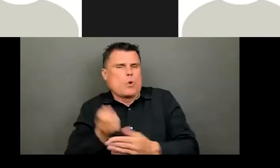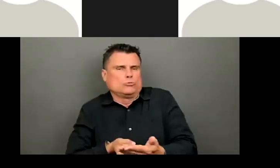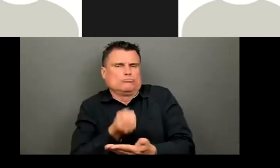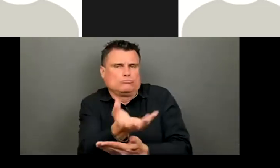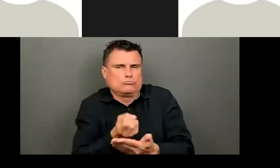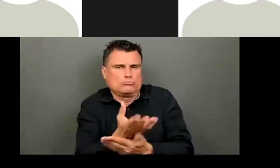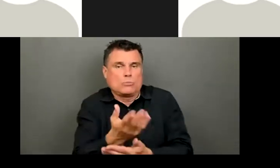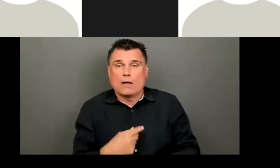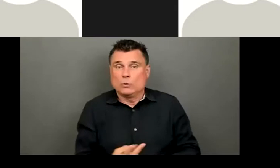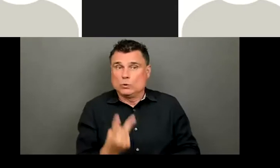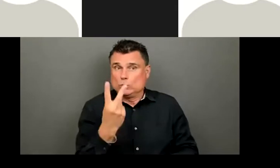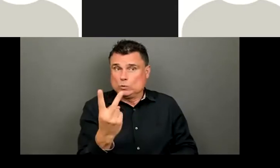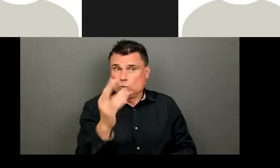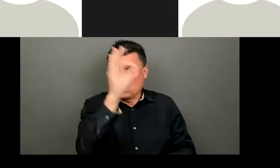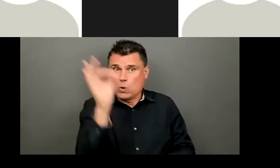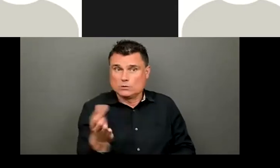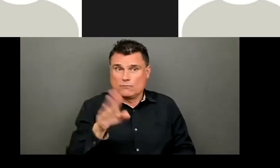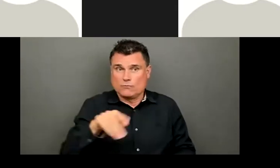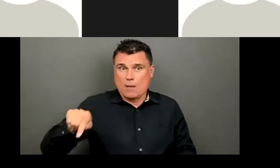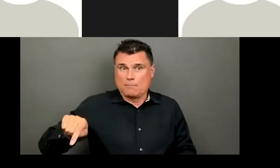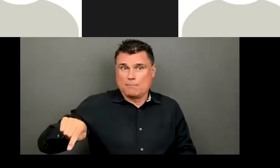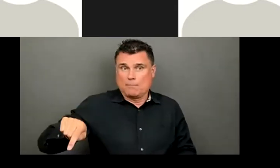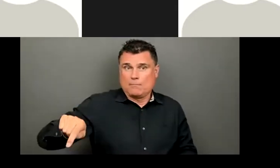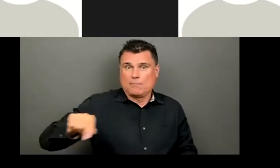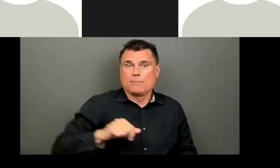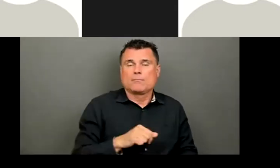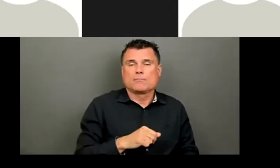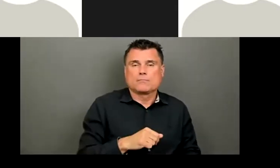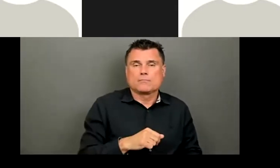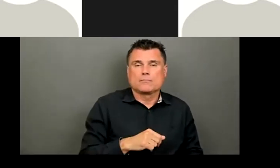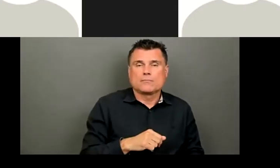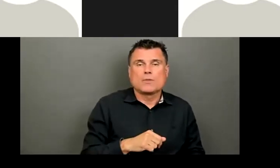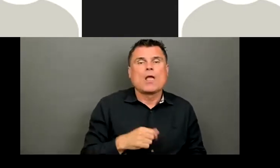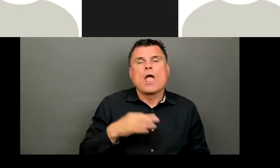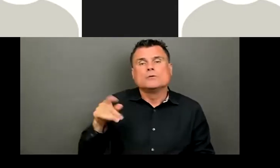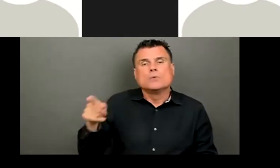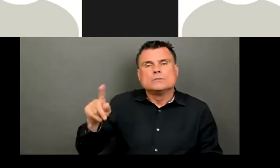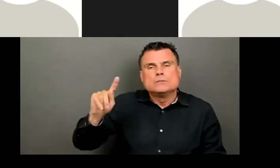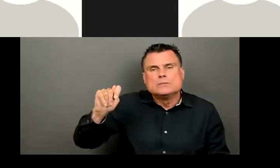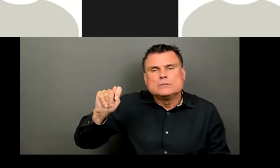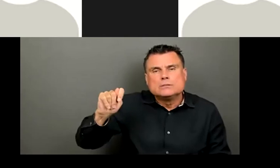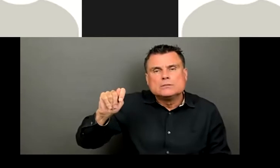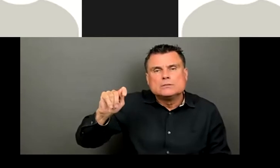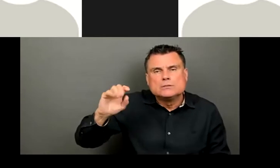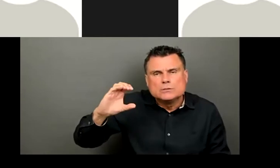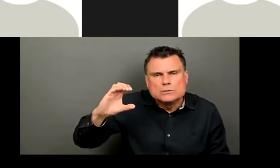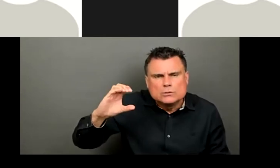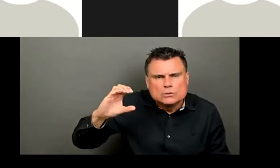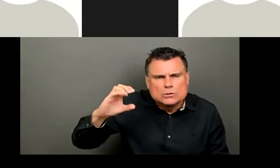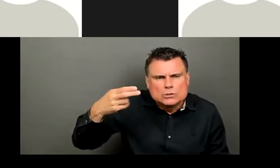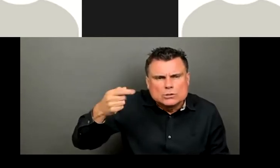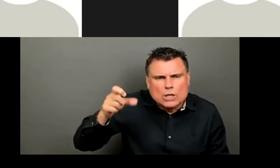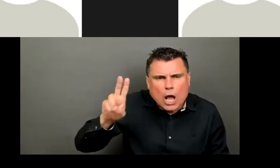for Charu. So let me read them to you, Charu, and hopefully you can come in with an